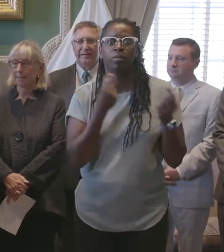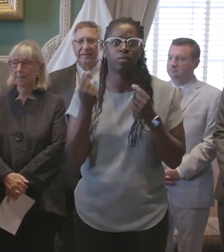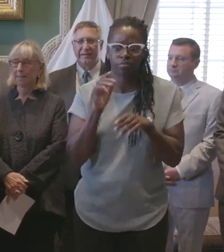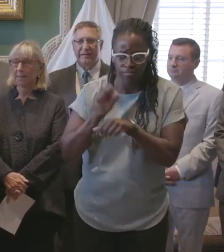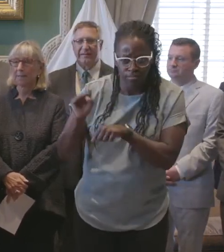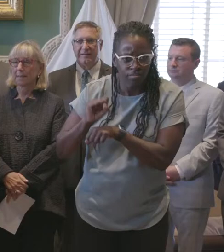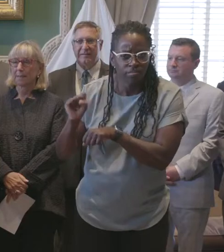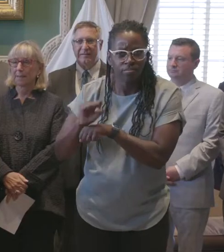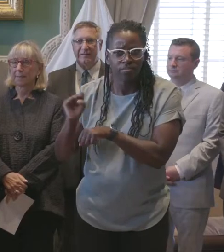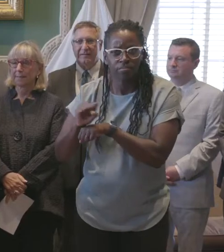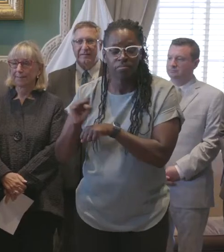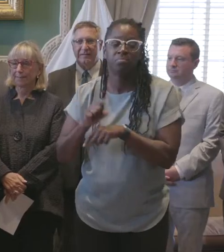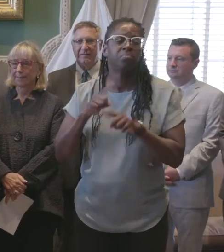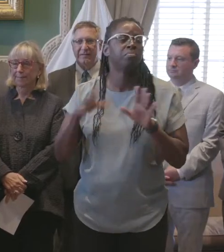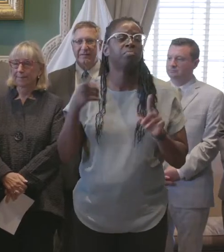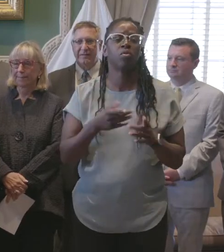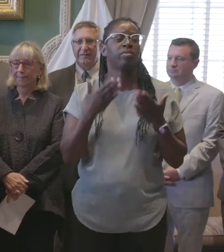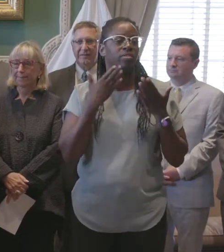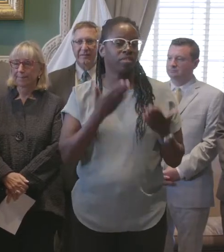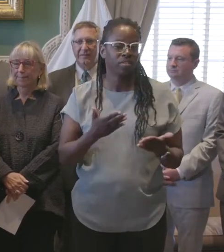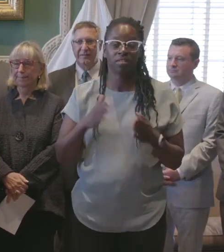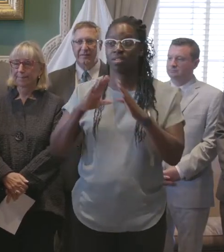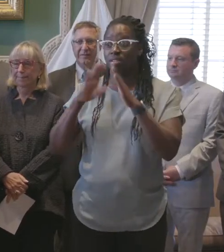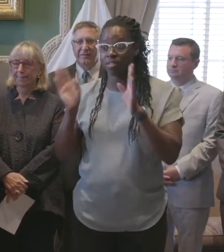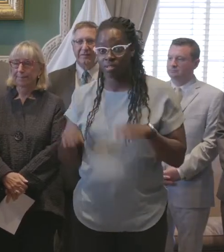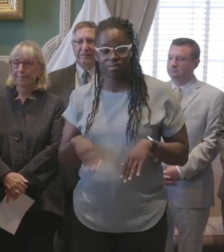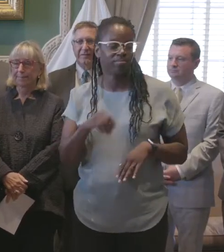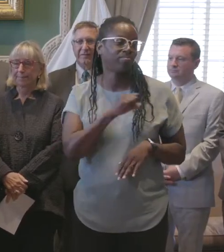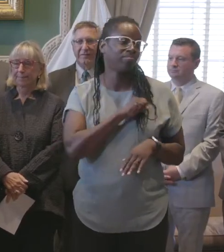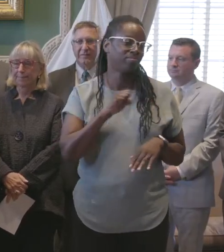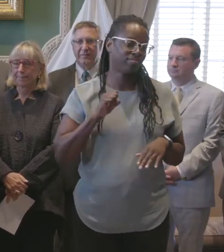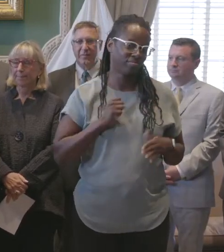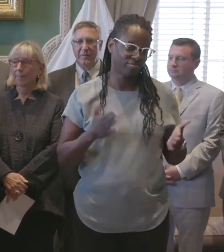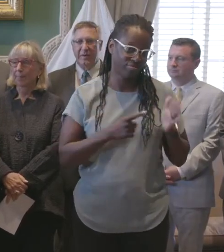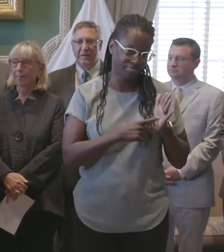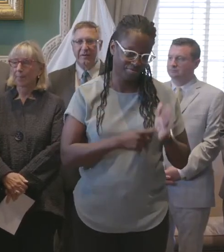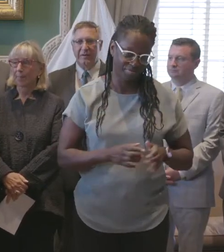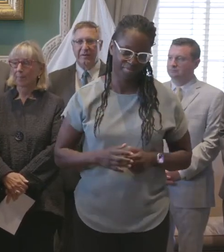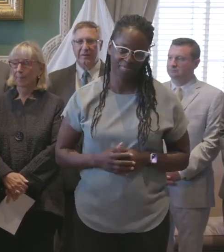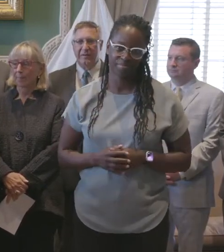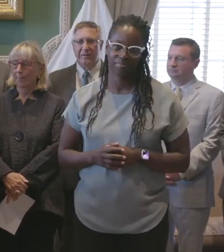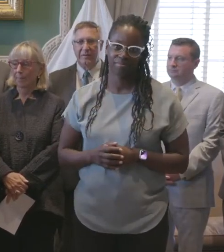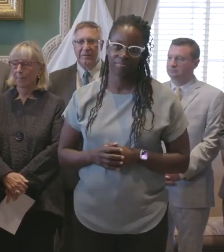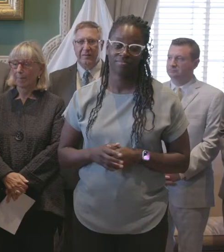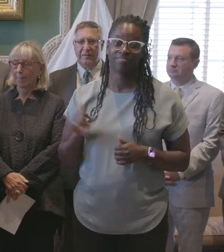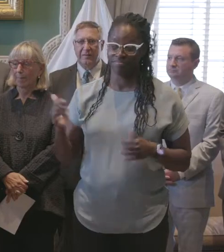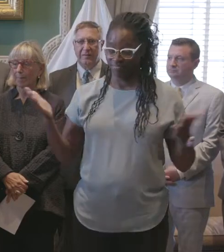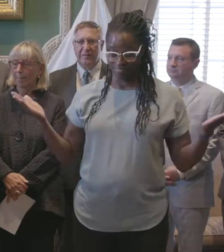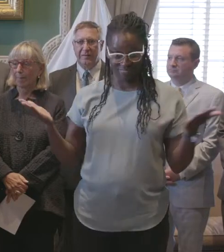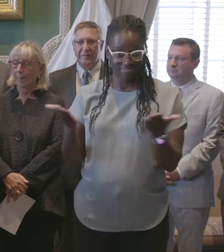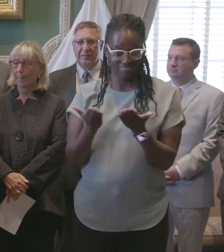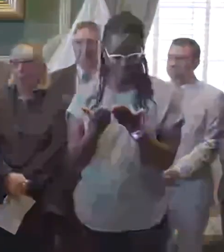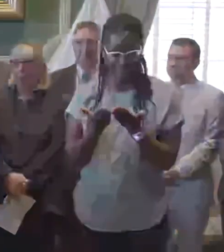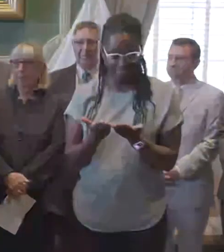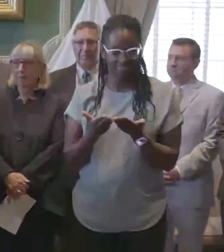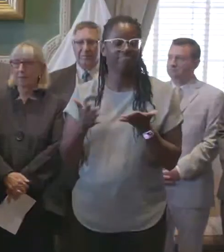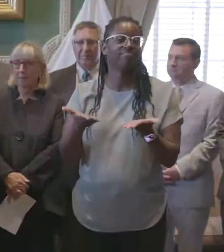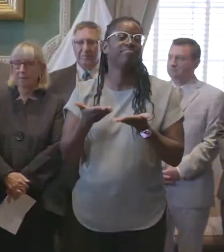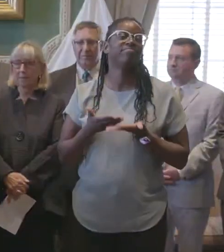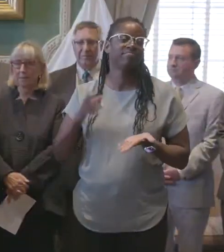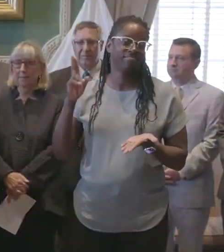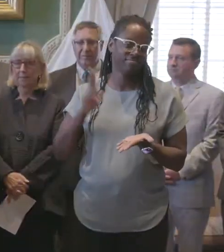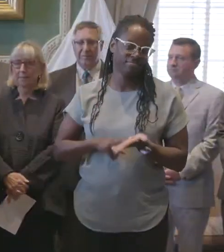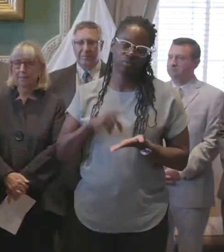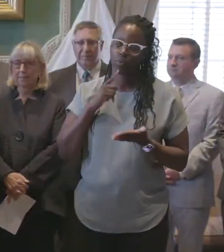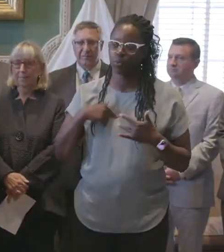and to the Senate for this budget, and really delighted to be able to sign this budget today. I also want to thank members